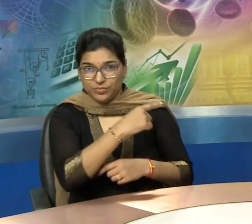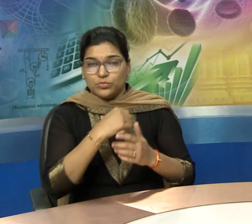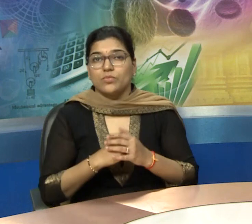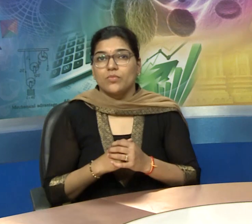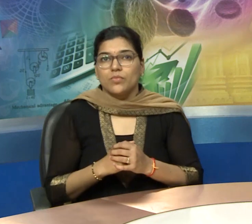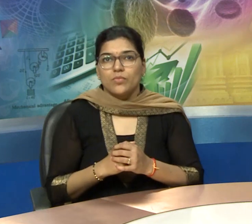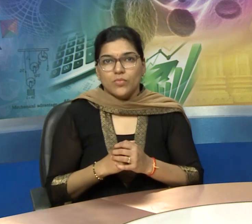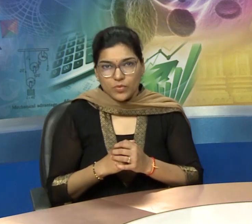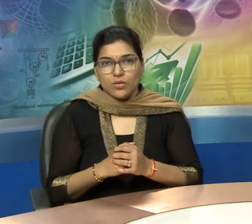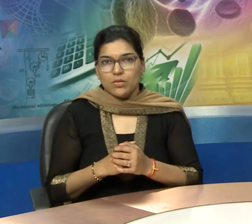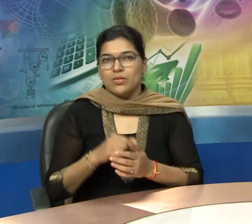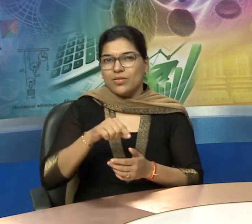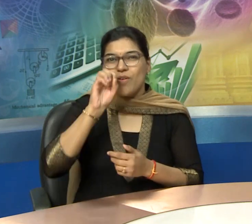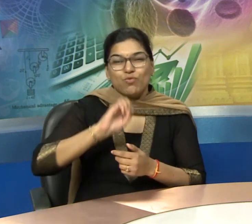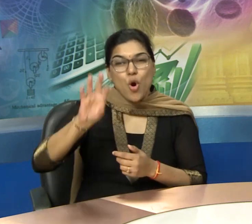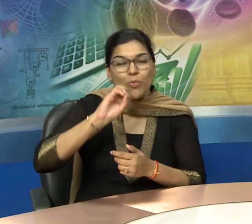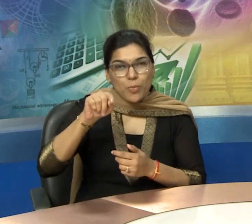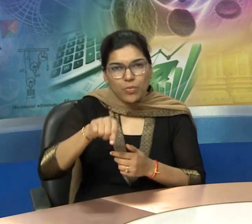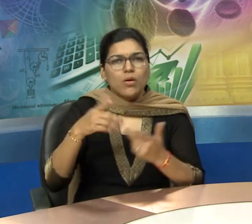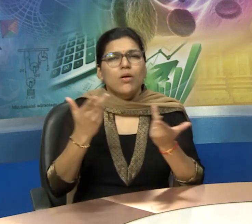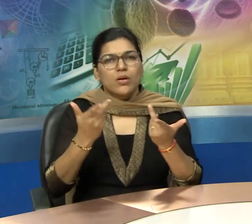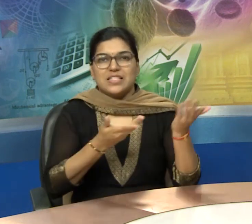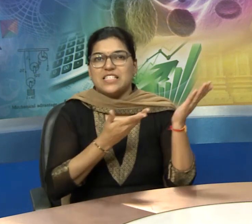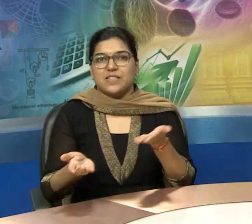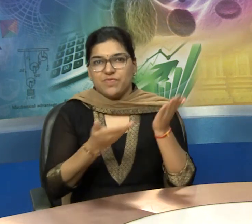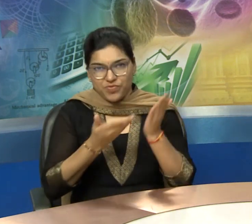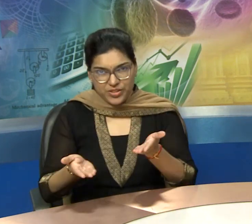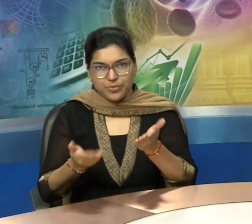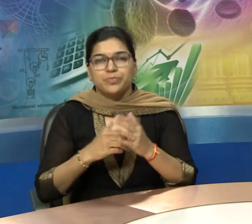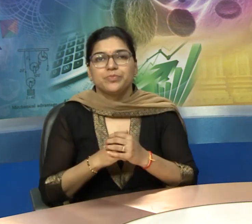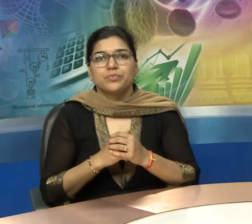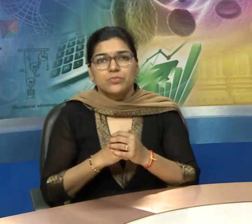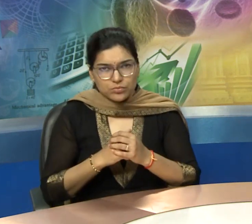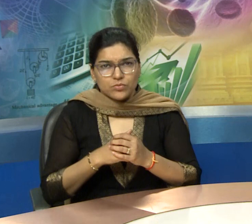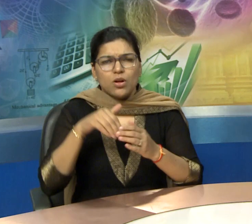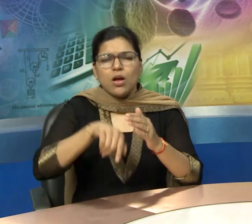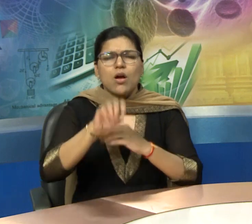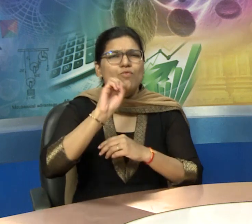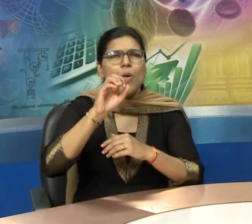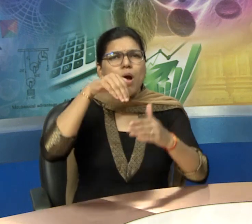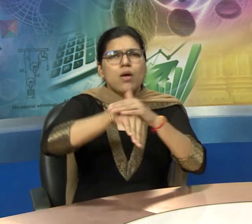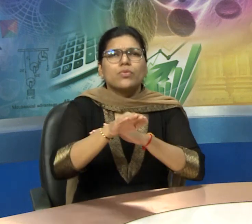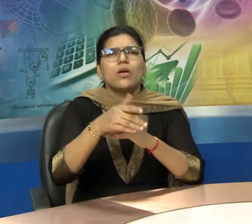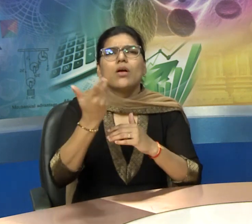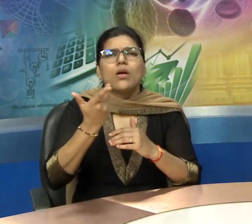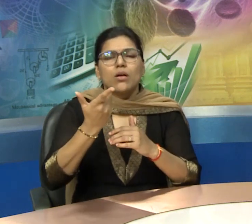And this second point explains that the scope of